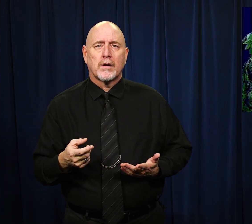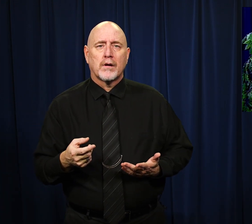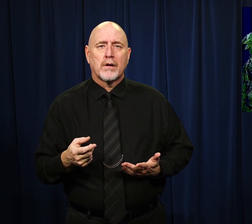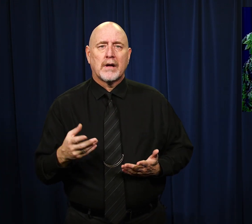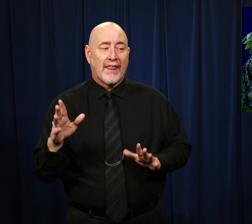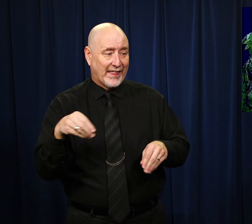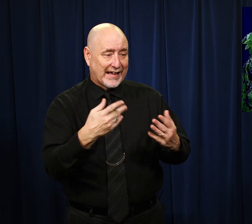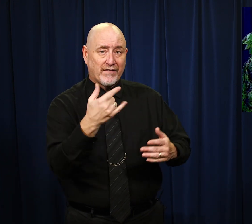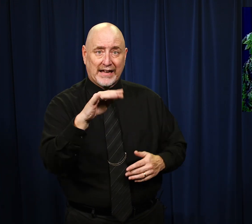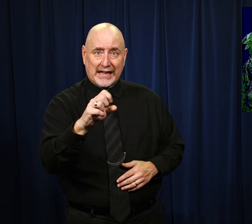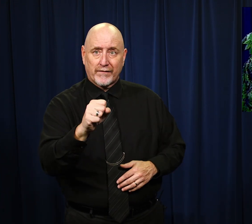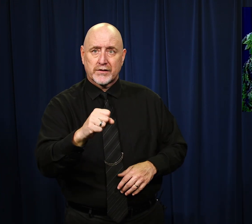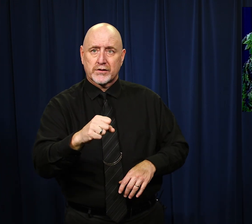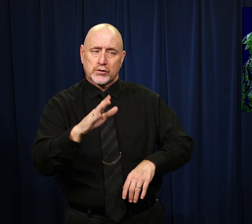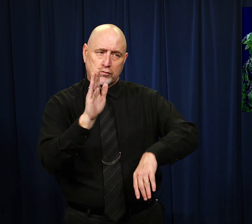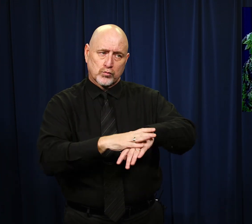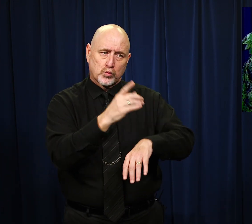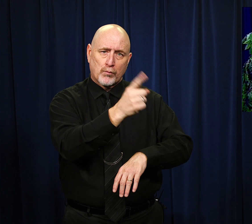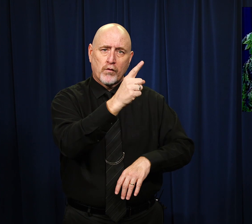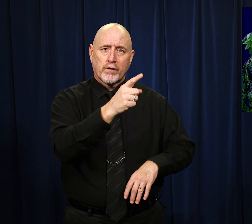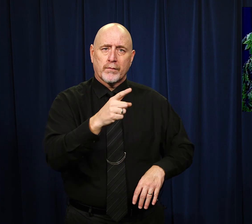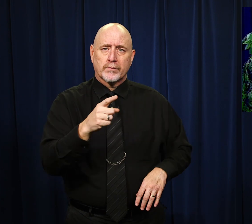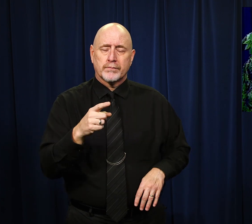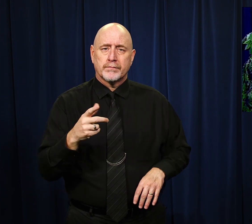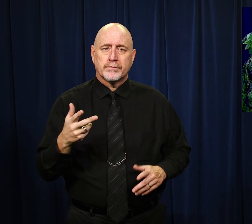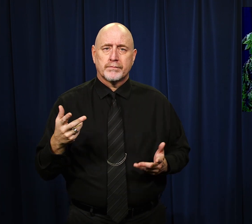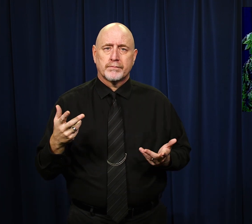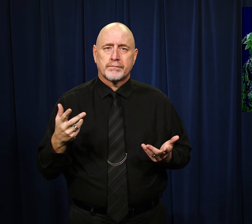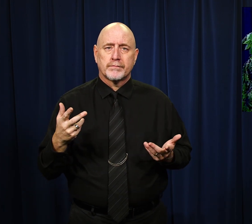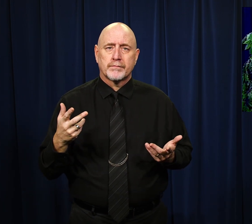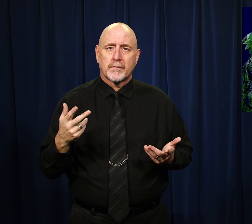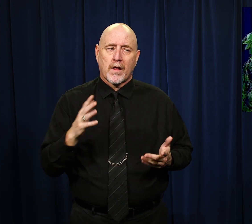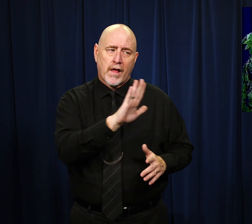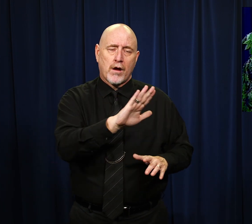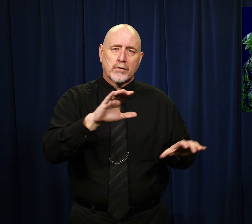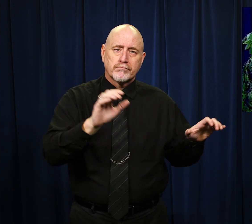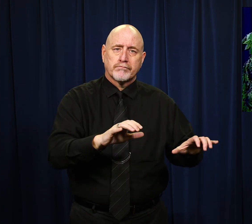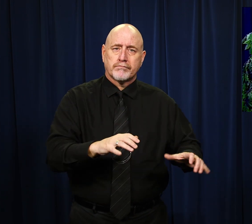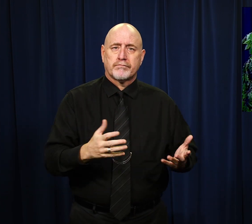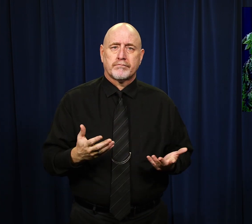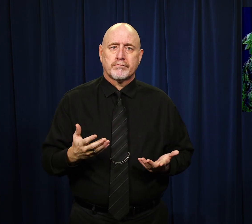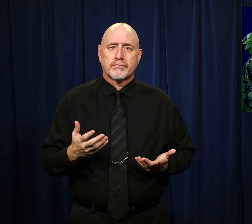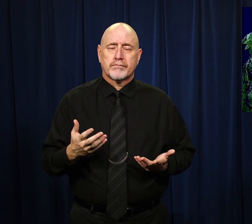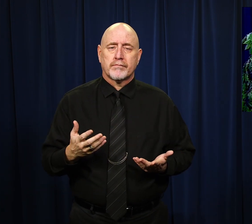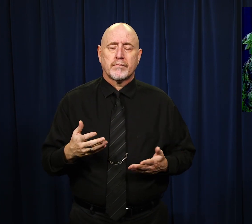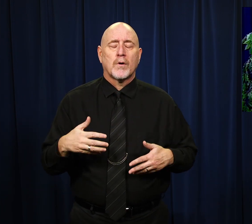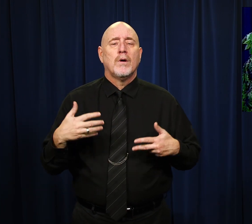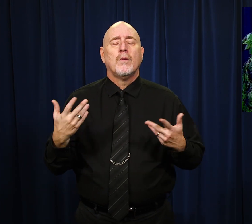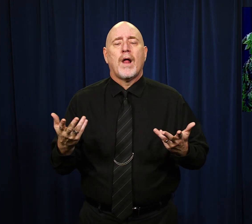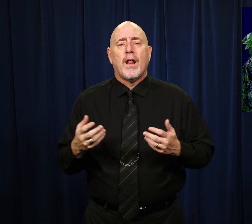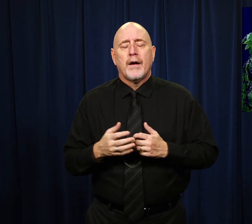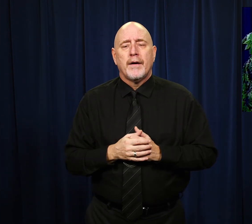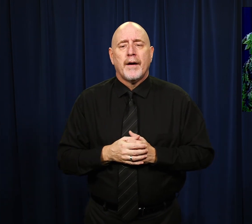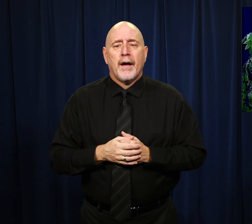The giving of the gifts reproved them, rebuked them, if you will, for what they had done. Well,